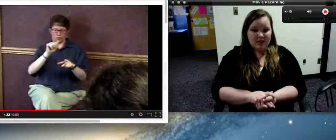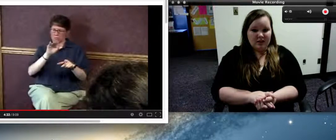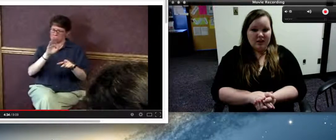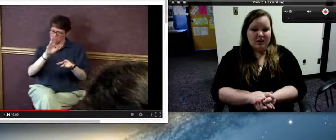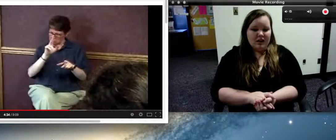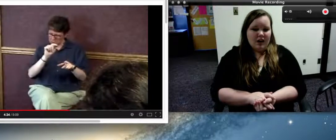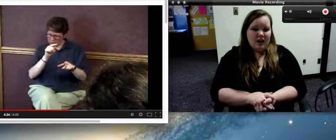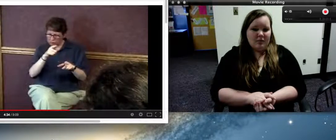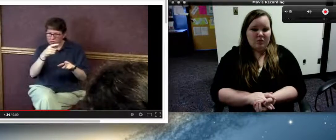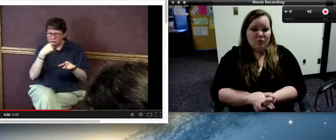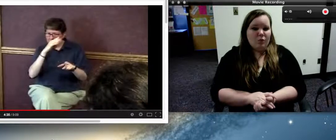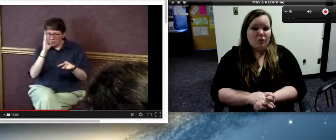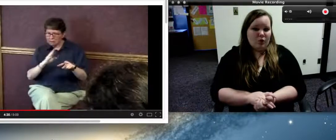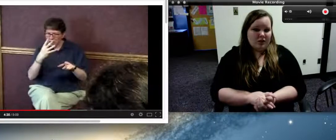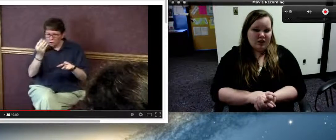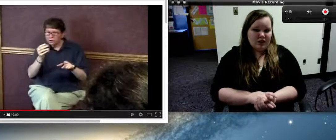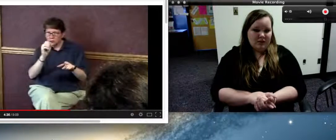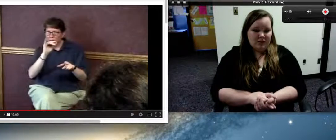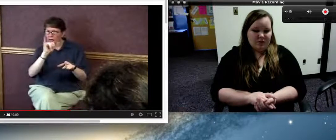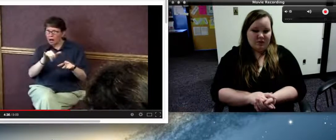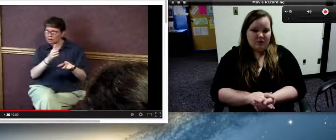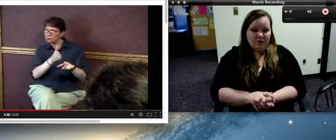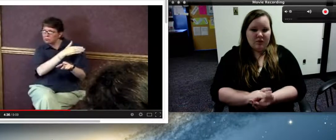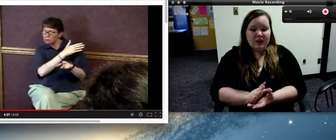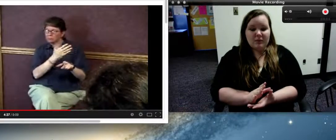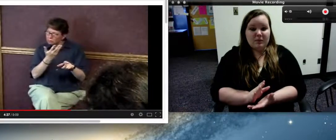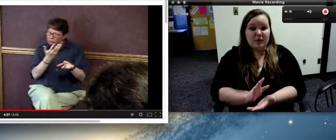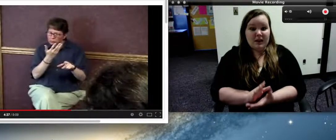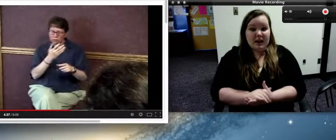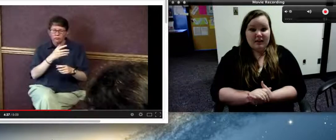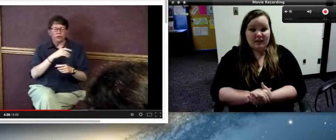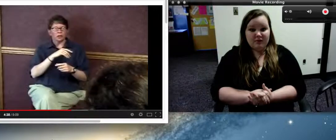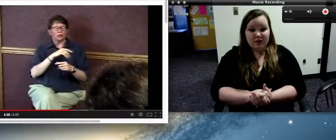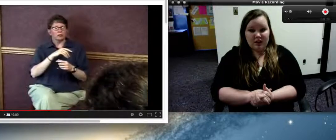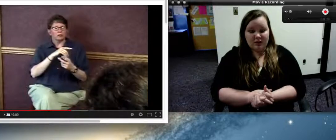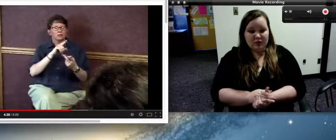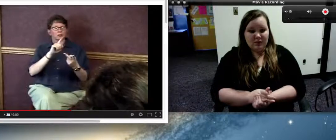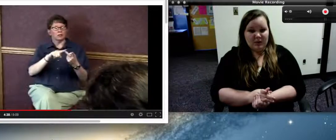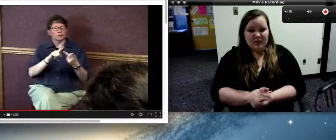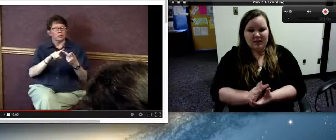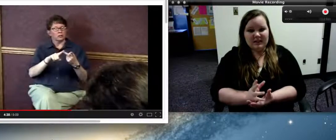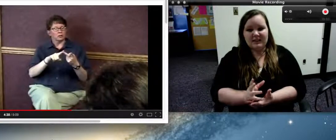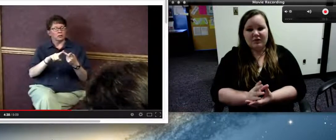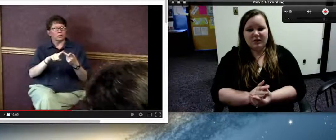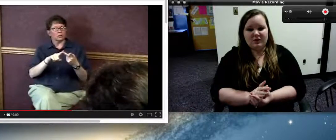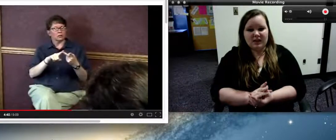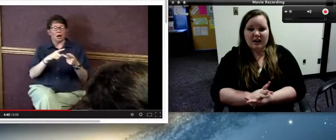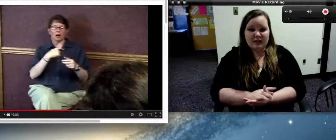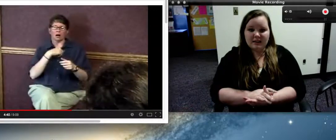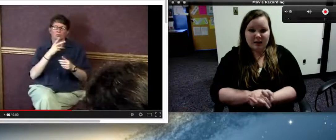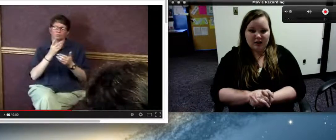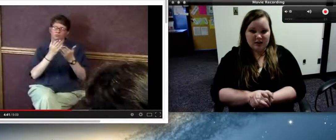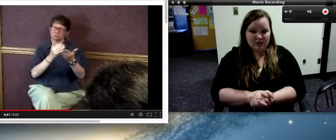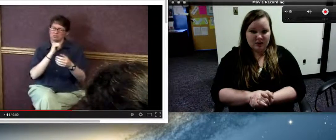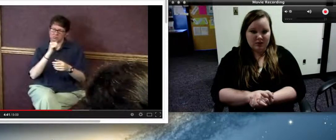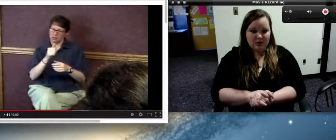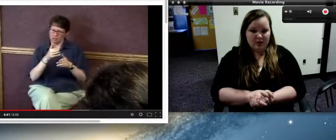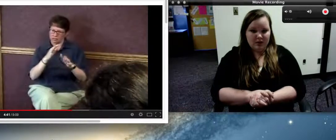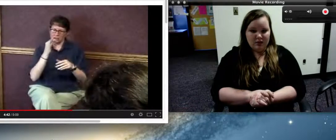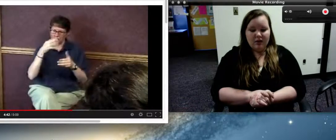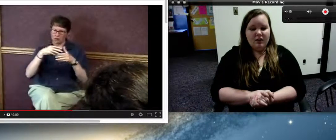weight, I'm wondering if he maybe had feline leukemia, but since he's never been outside, that's not a